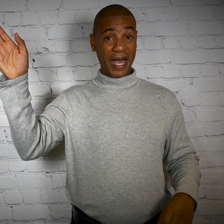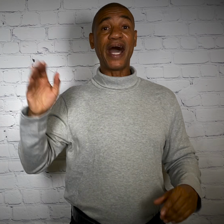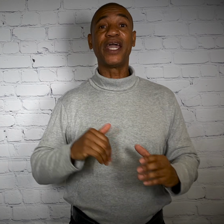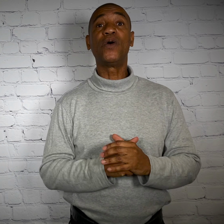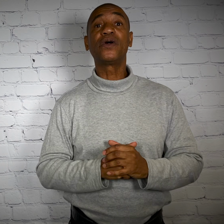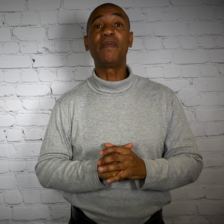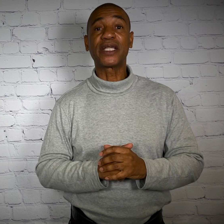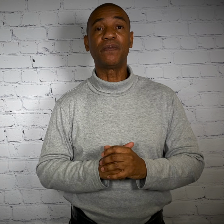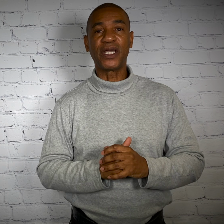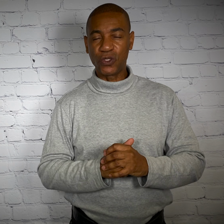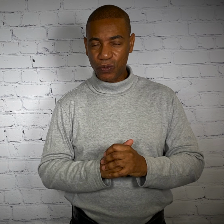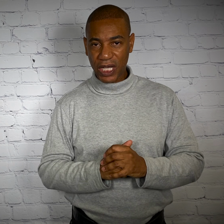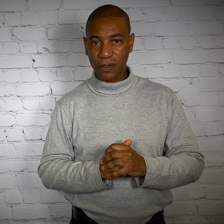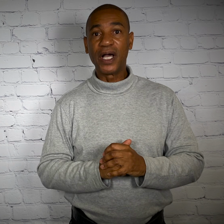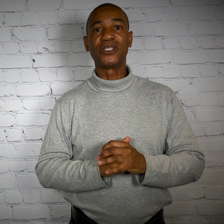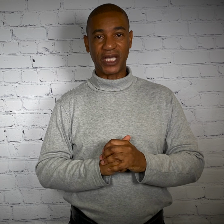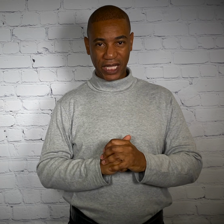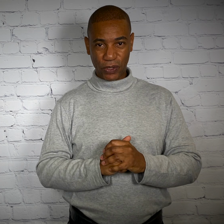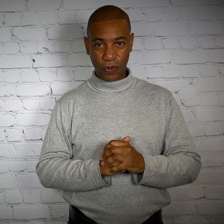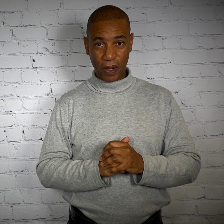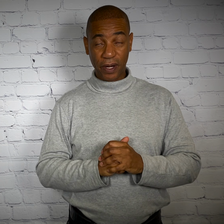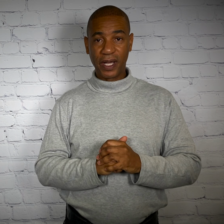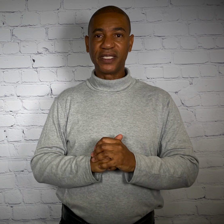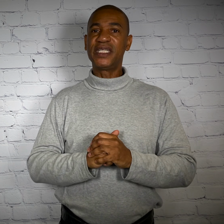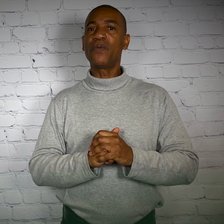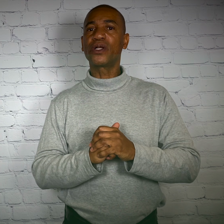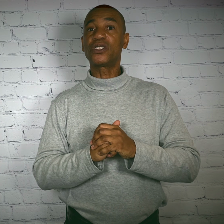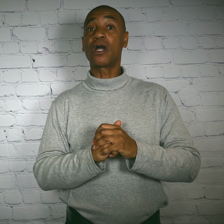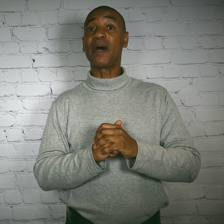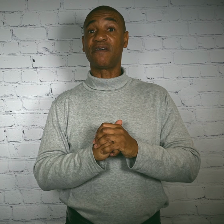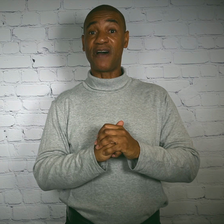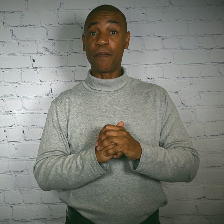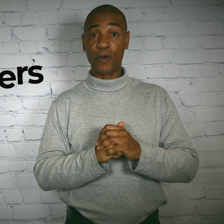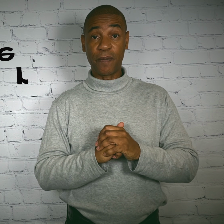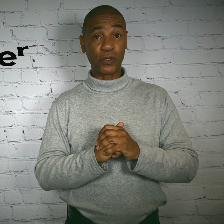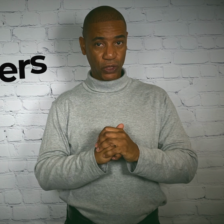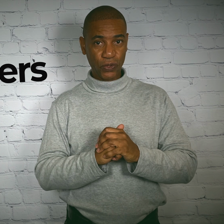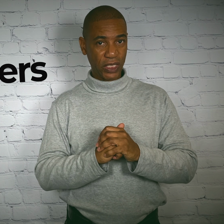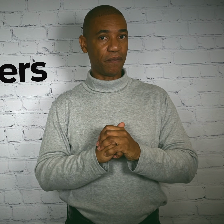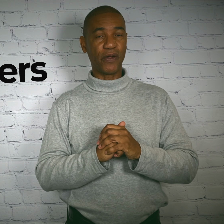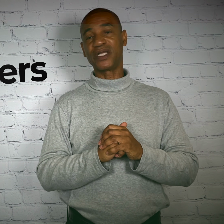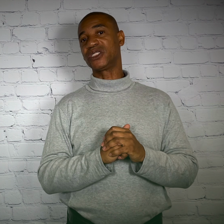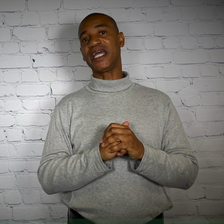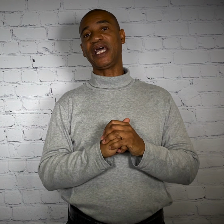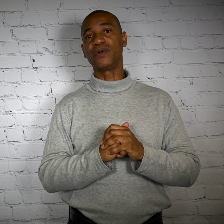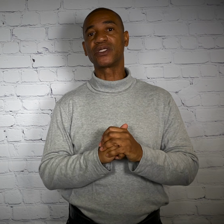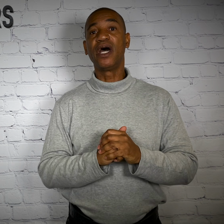Hi, and welcome back to my YouTube channel, Signing with Omar. Today we're going to talk about the 5 parameters used in American Sign Language. The